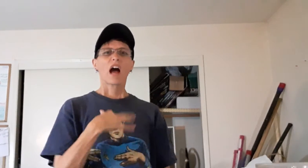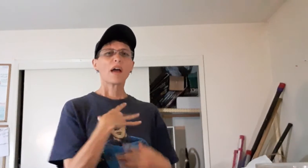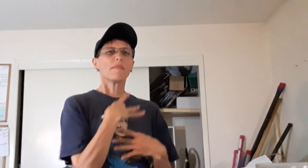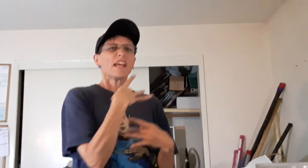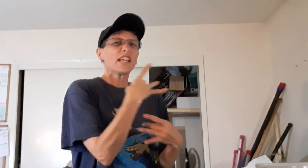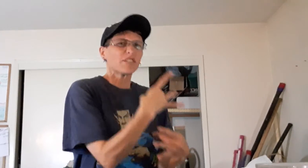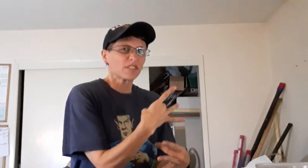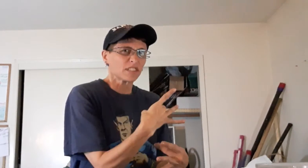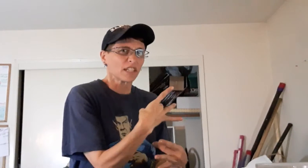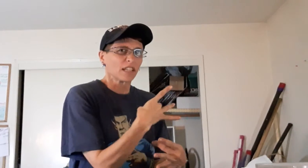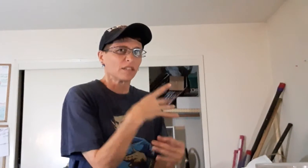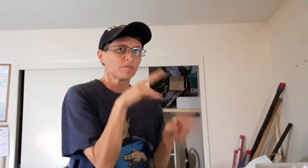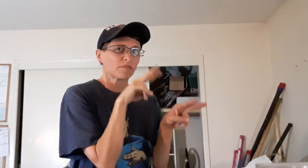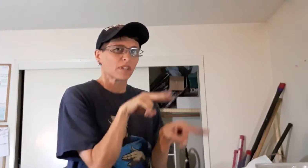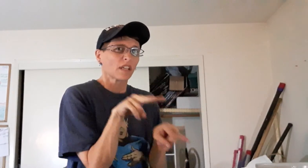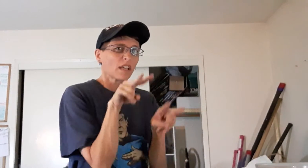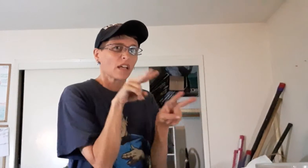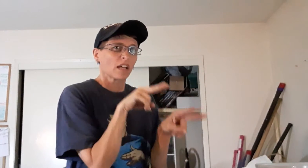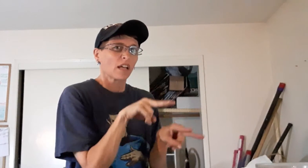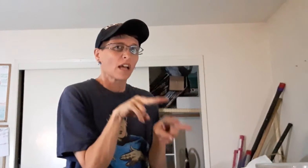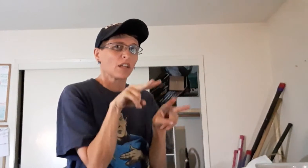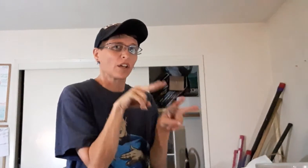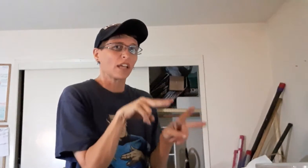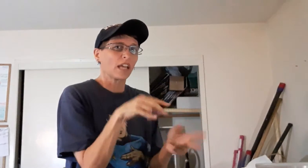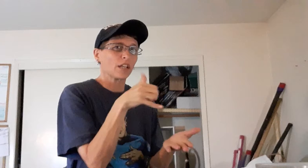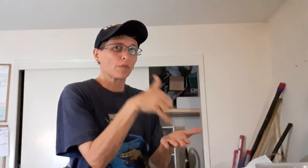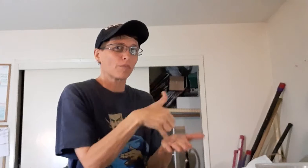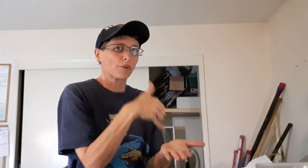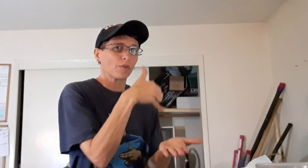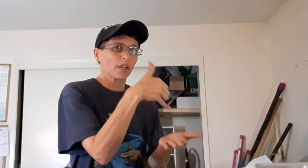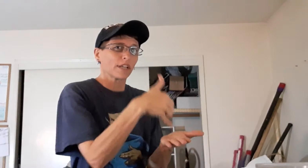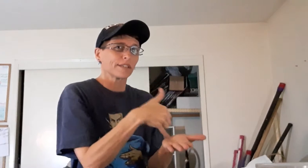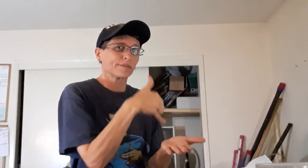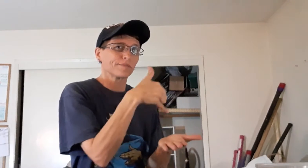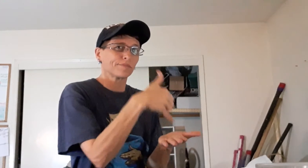I'm interested in looking into brewing.